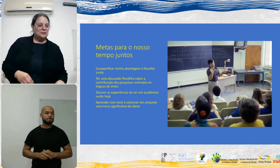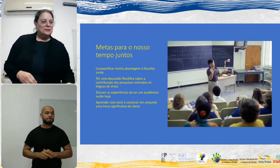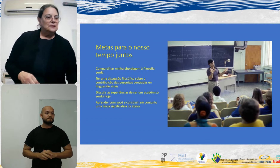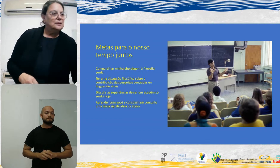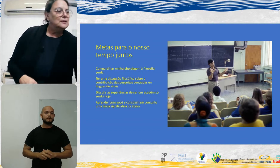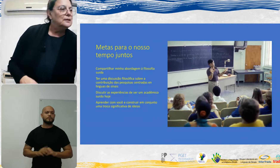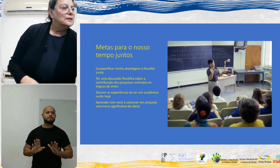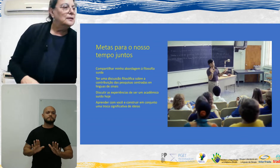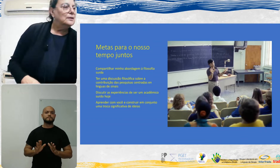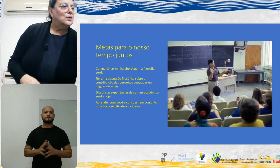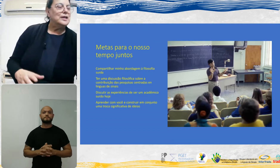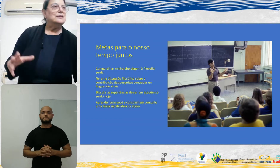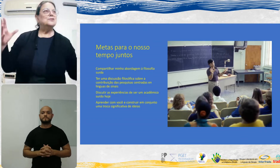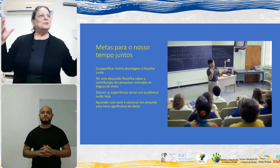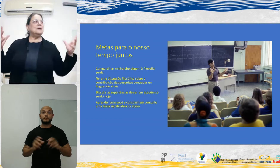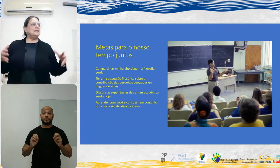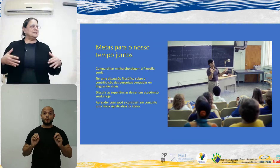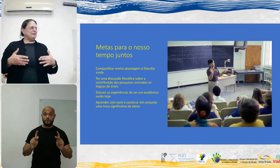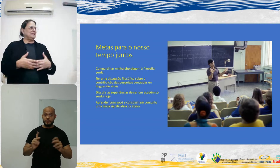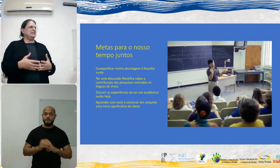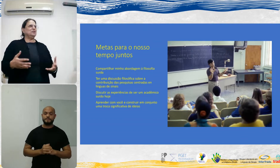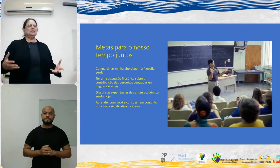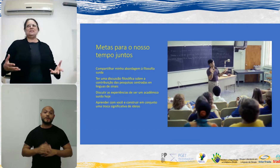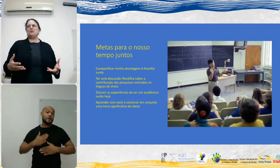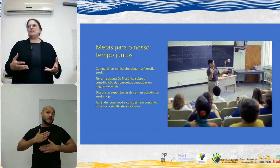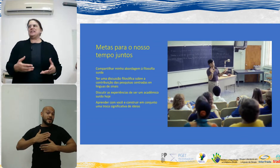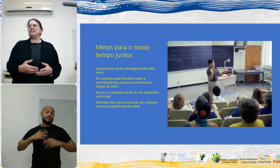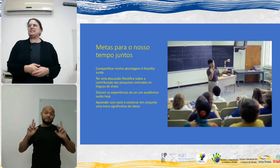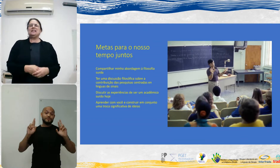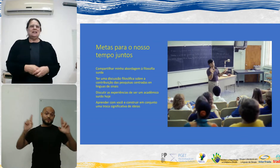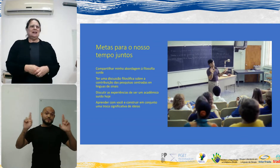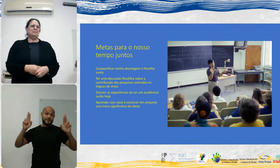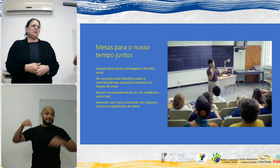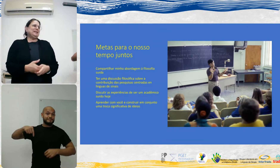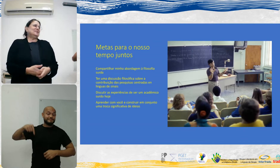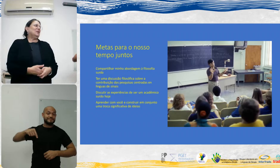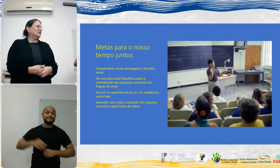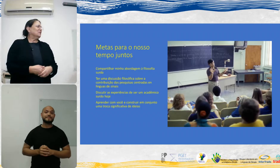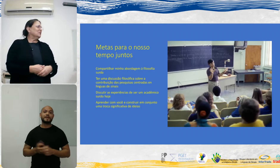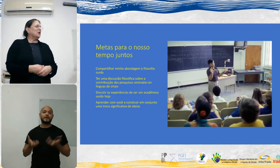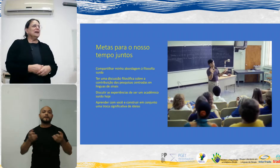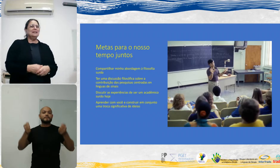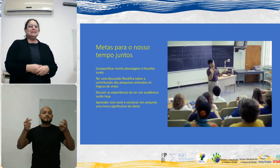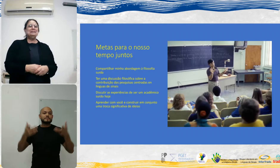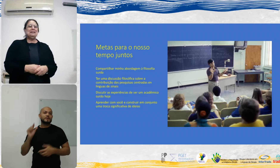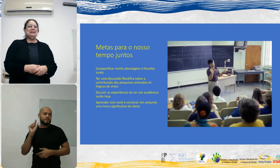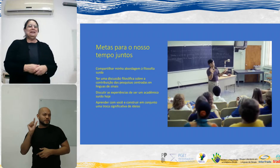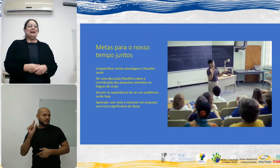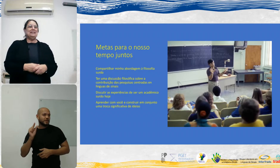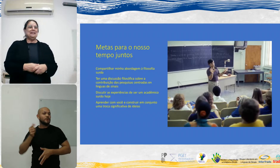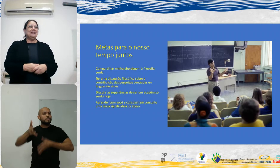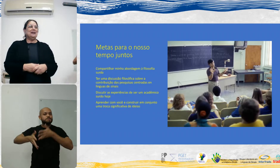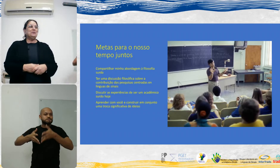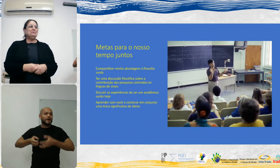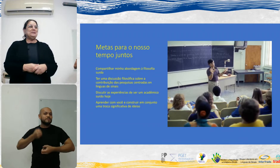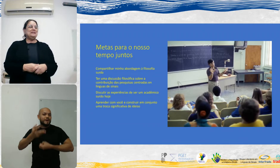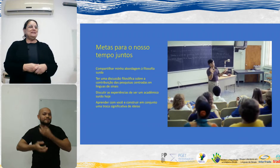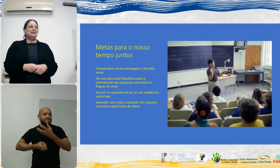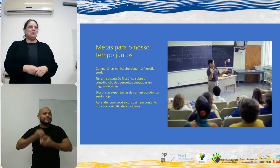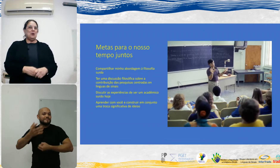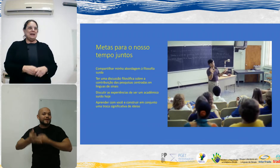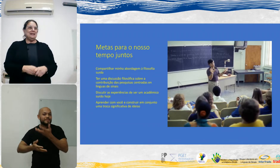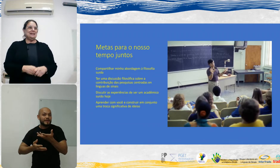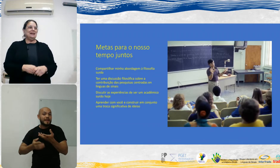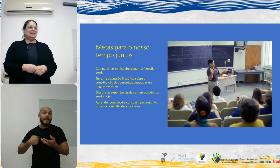Oops. Okay, so my expectations for this, I'm going to talk for a while, and then I will